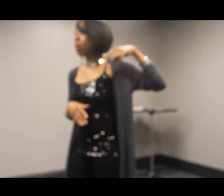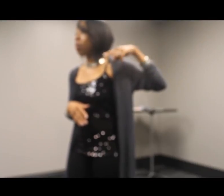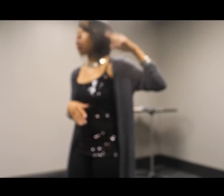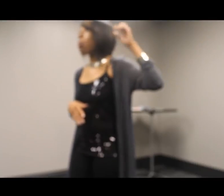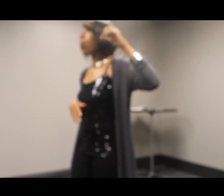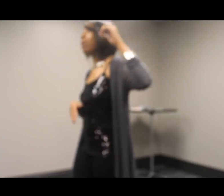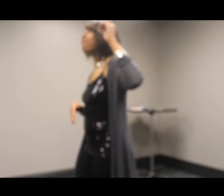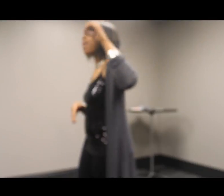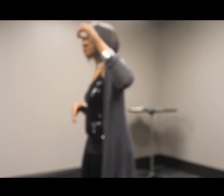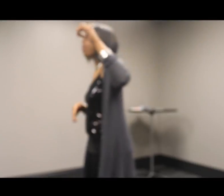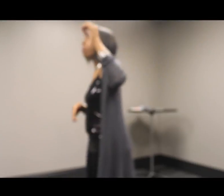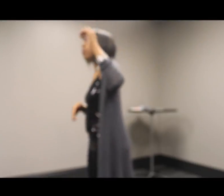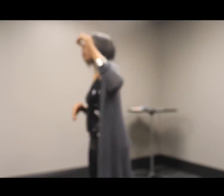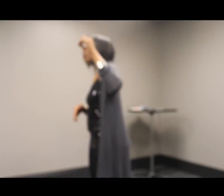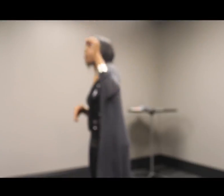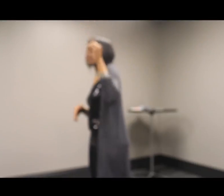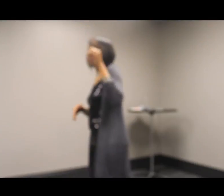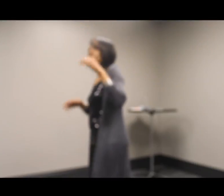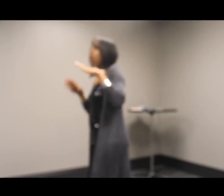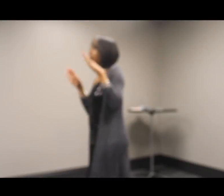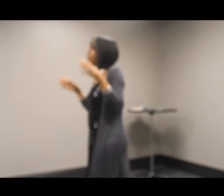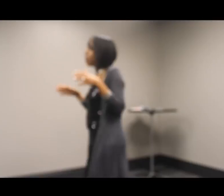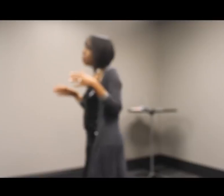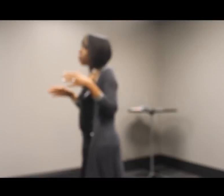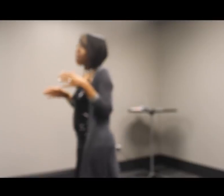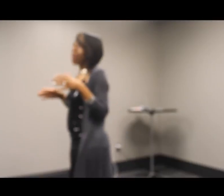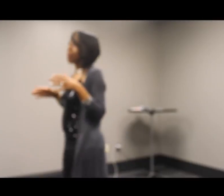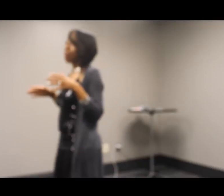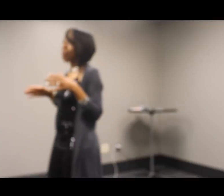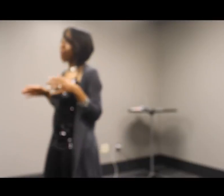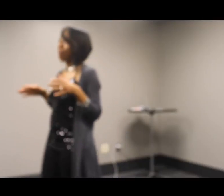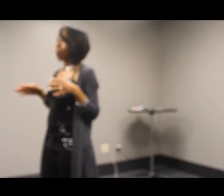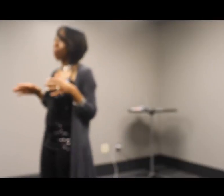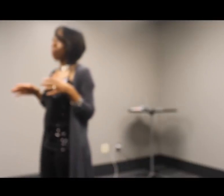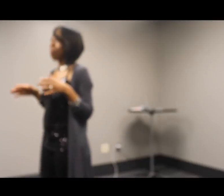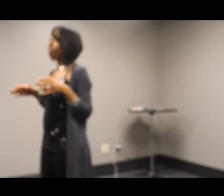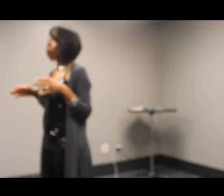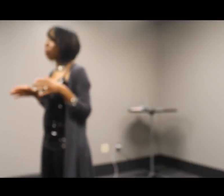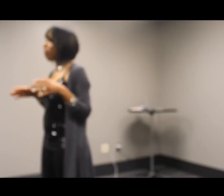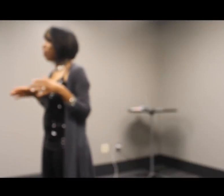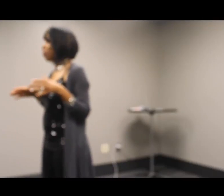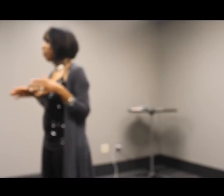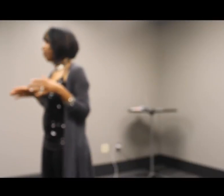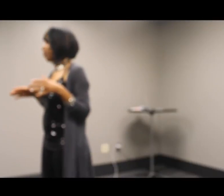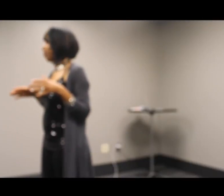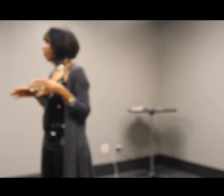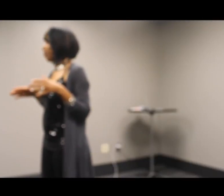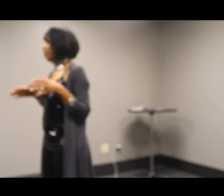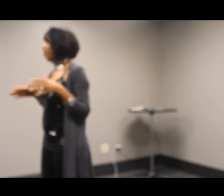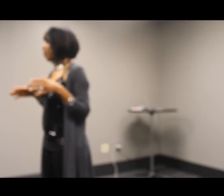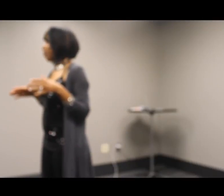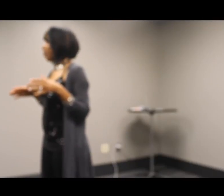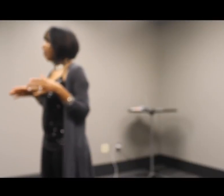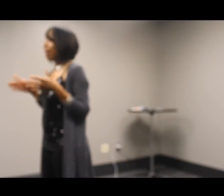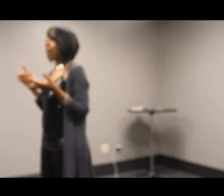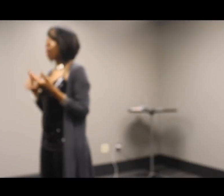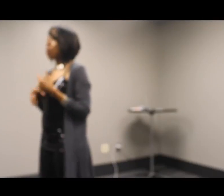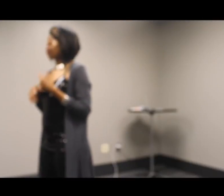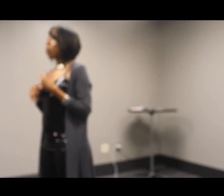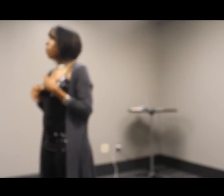media. There are 0.5 billion people on Facebook at any given time. Those are your customers. They're not in the newspaper.